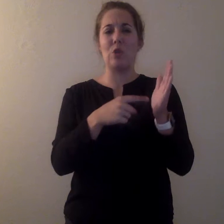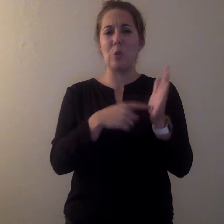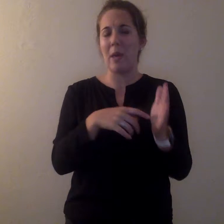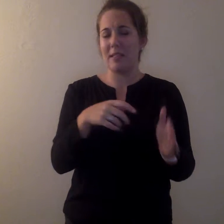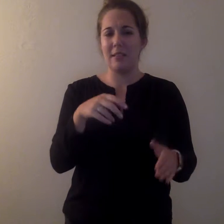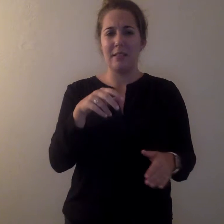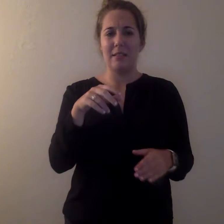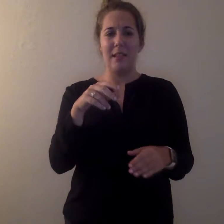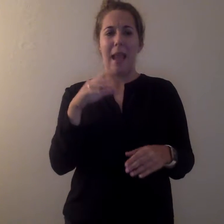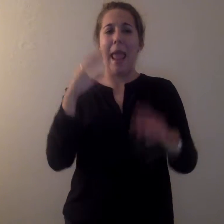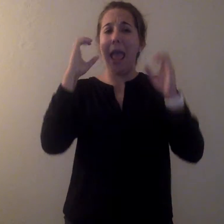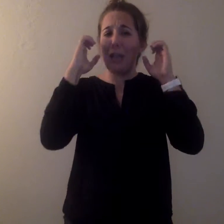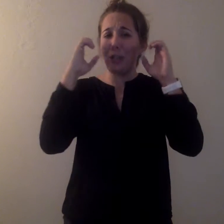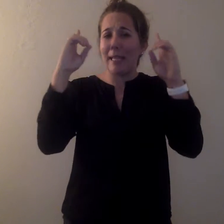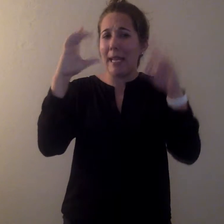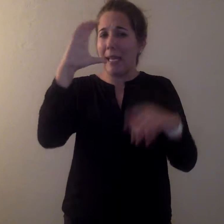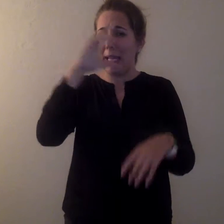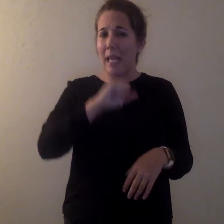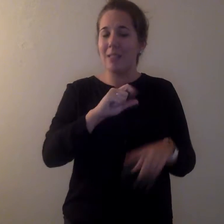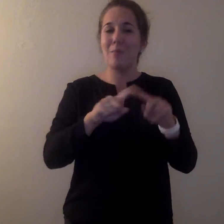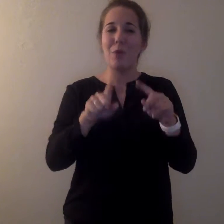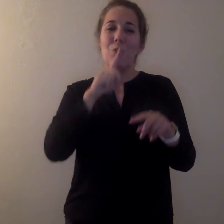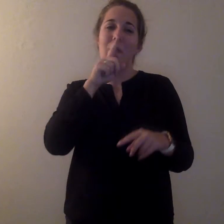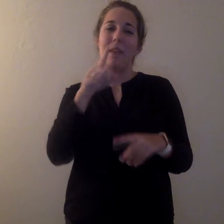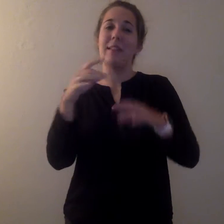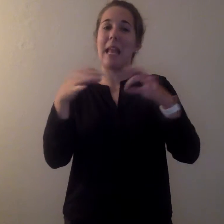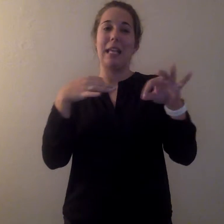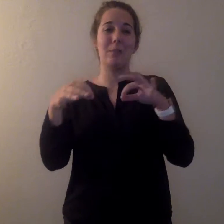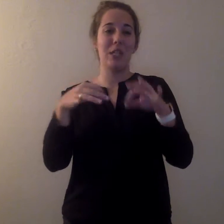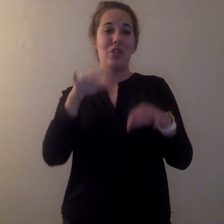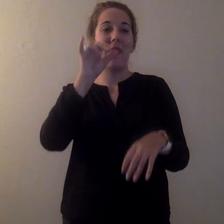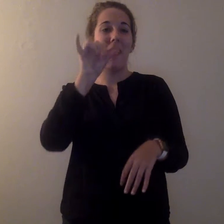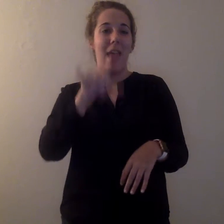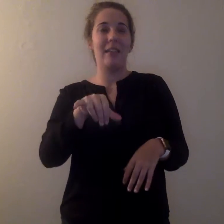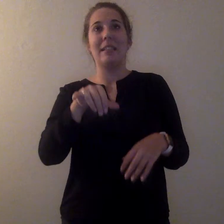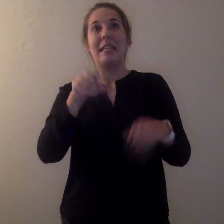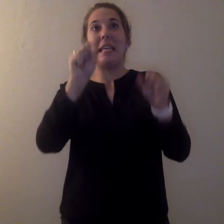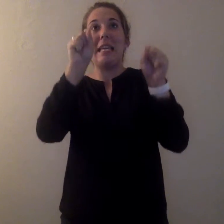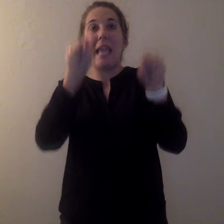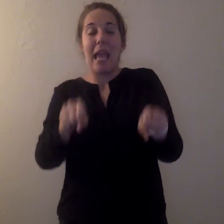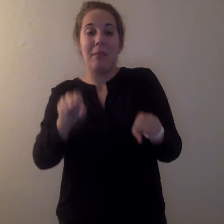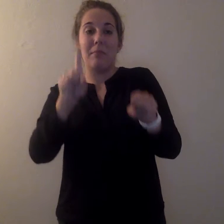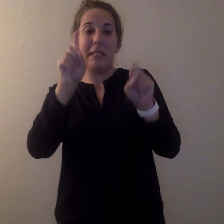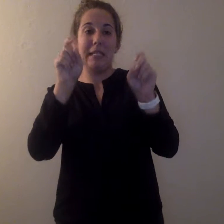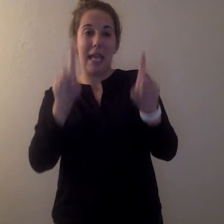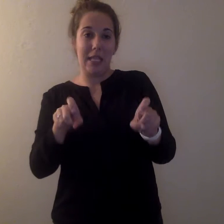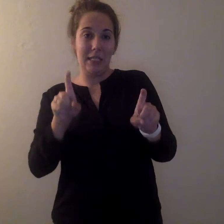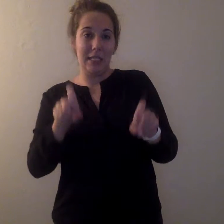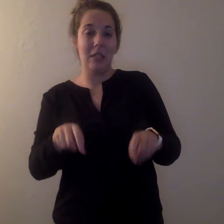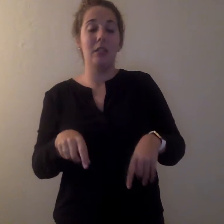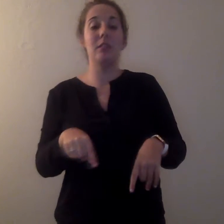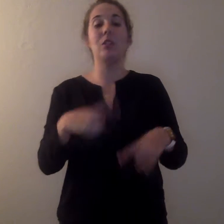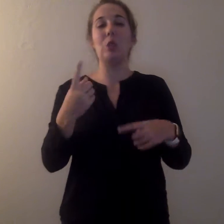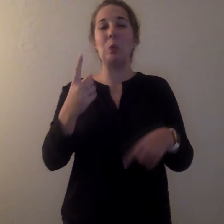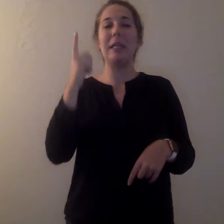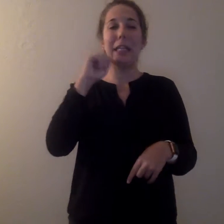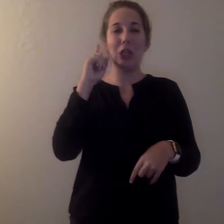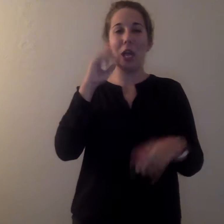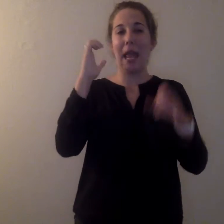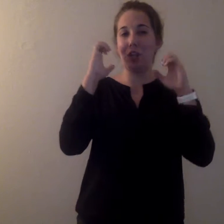explanation that can be tested. You hear it called an educated guess because a lot of times the guess you come up with has a reason